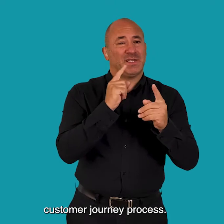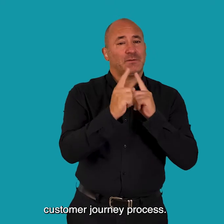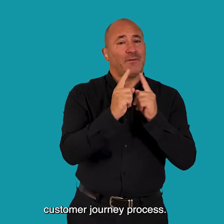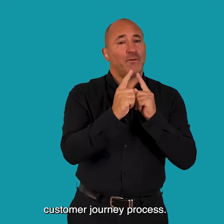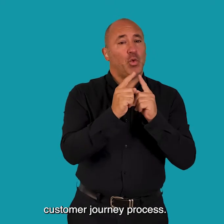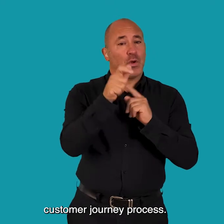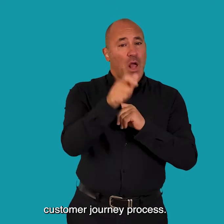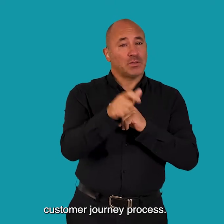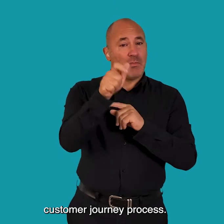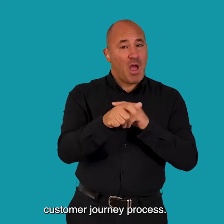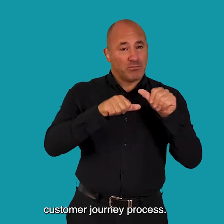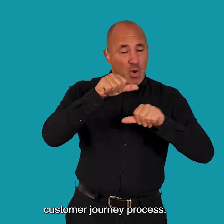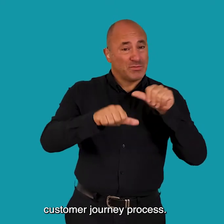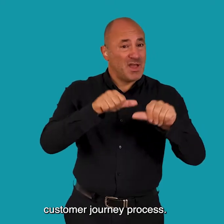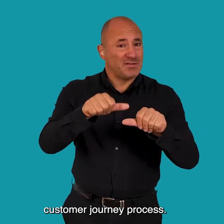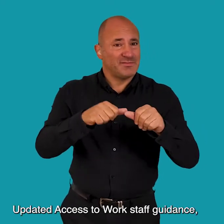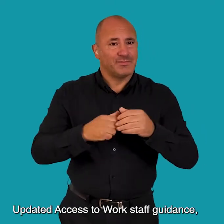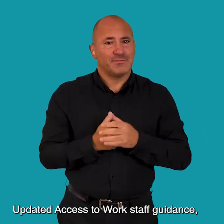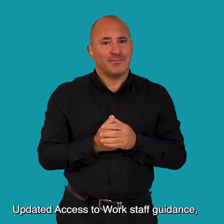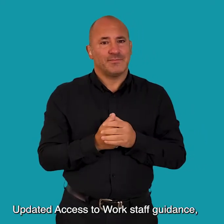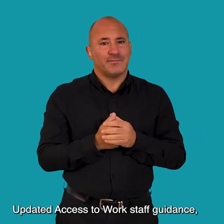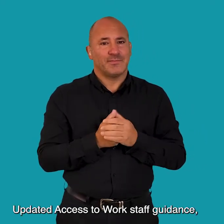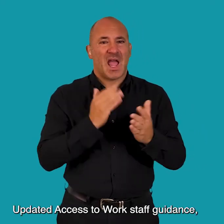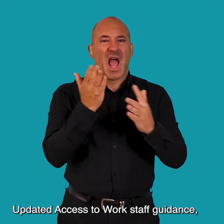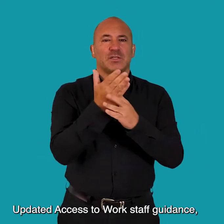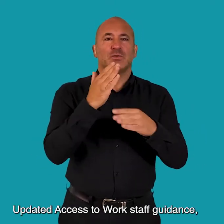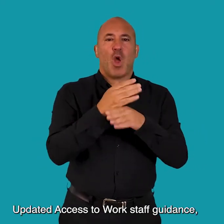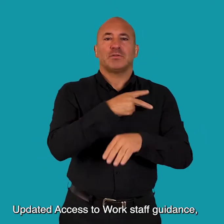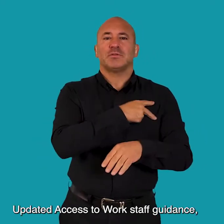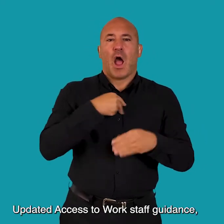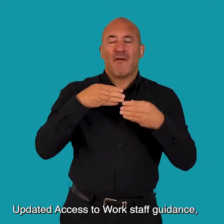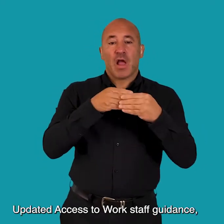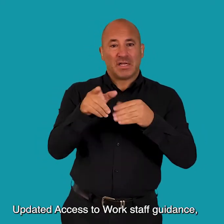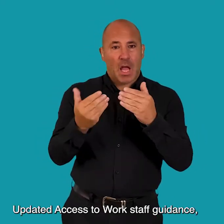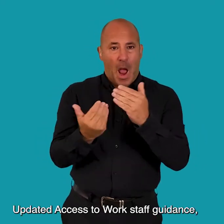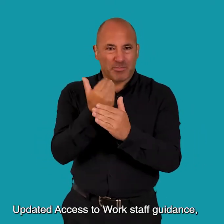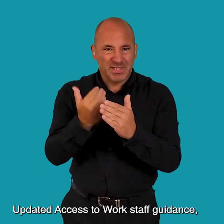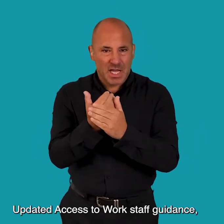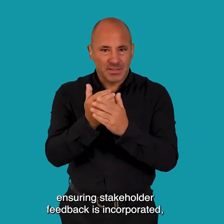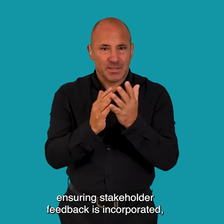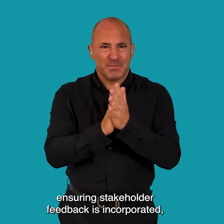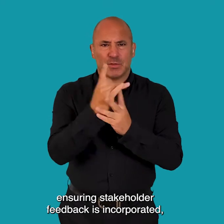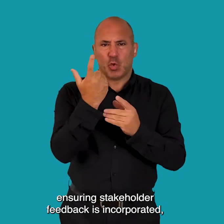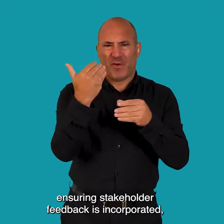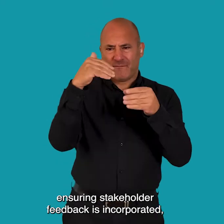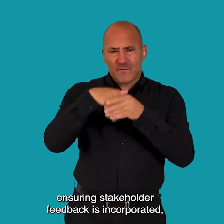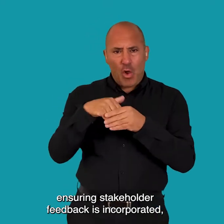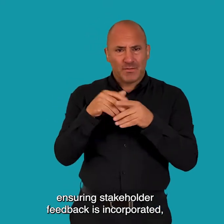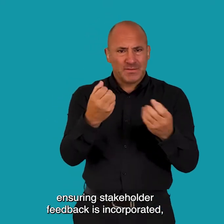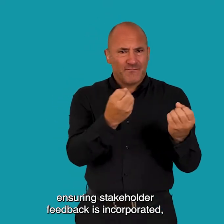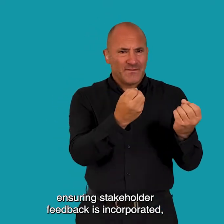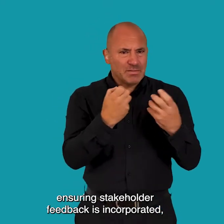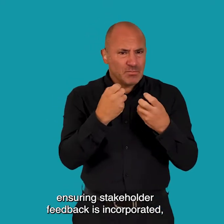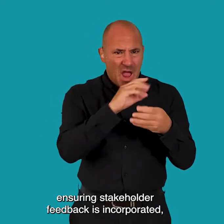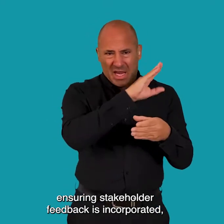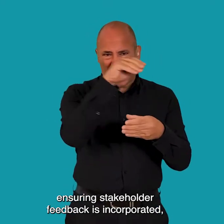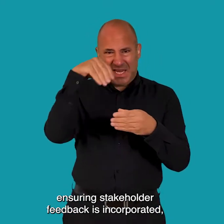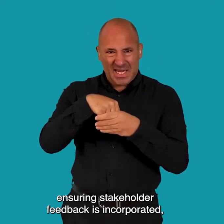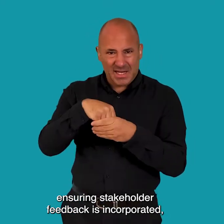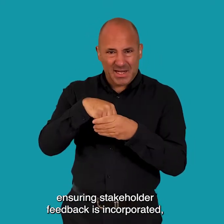customer journey process. Updated access to work staff guidance, ensuring stakeholder feedback is incorporated and